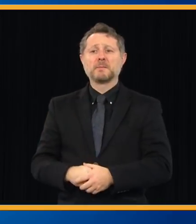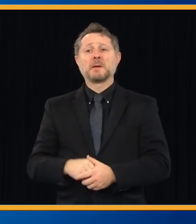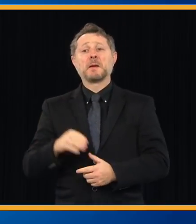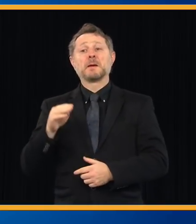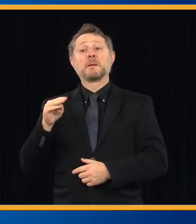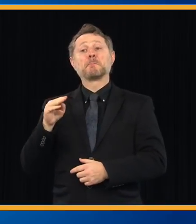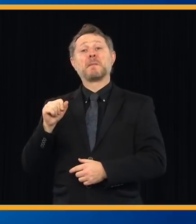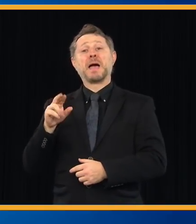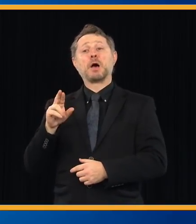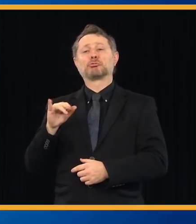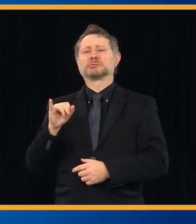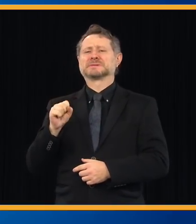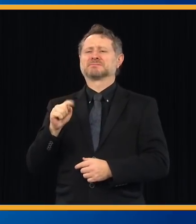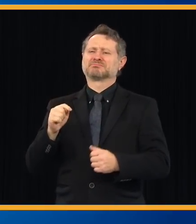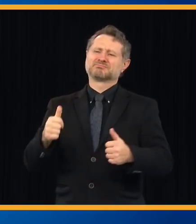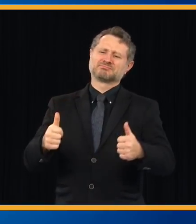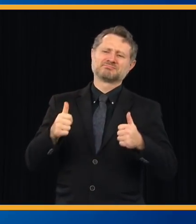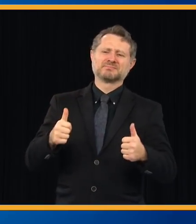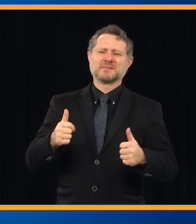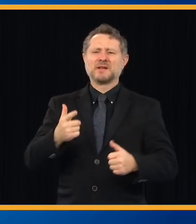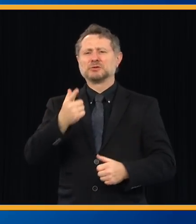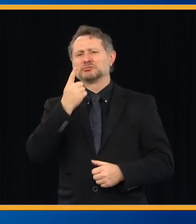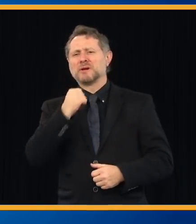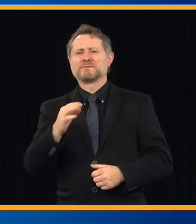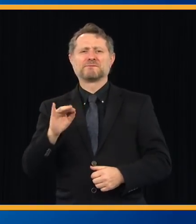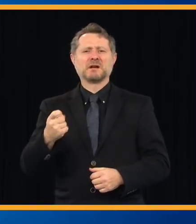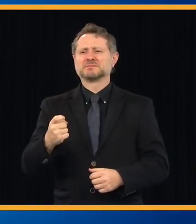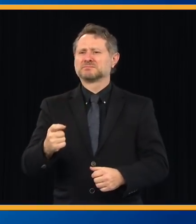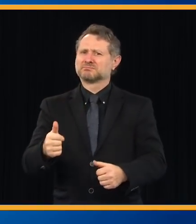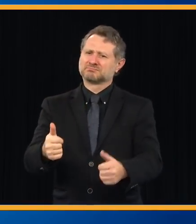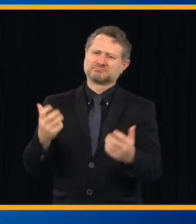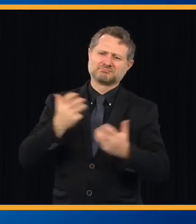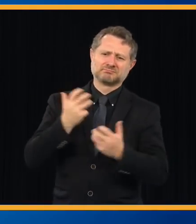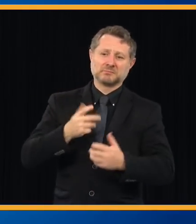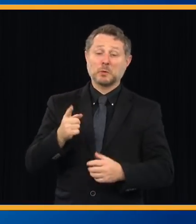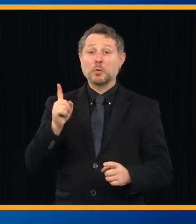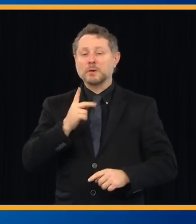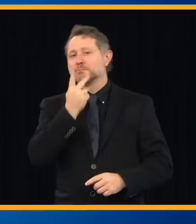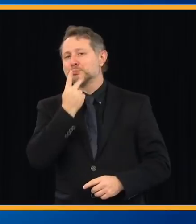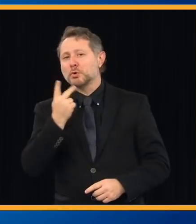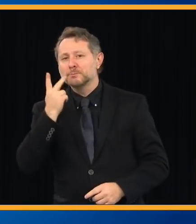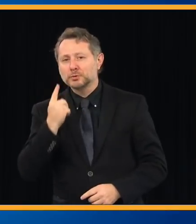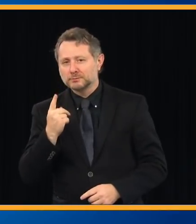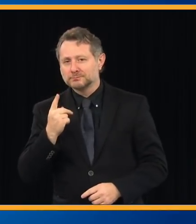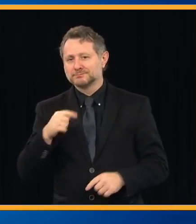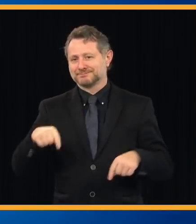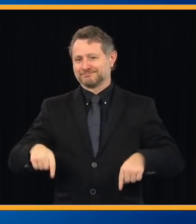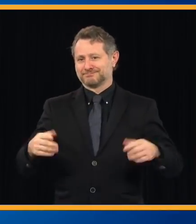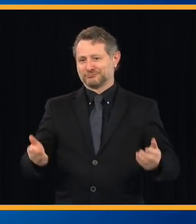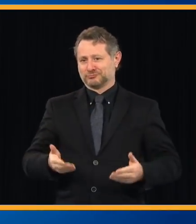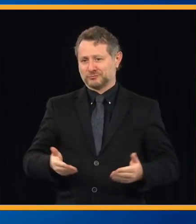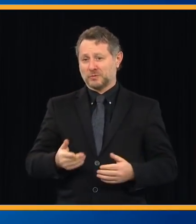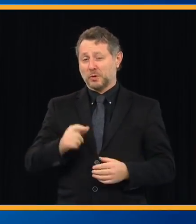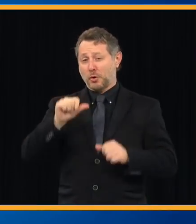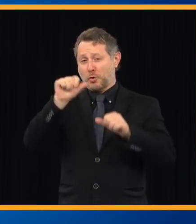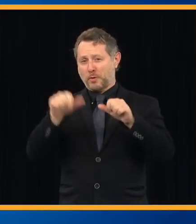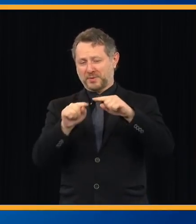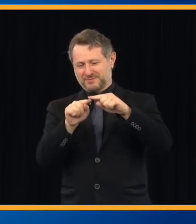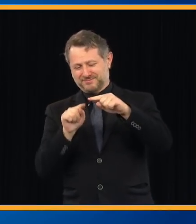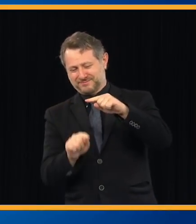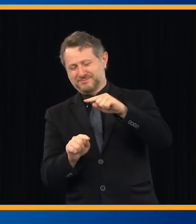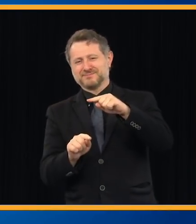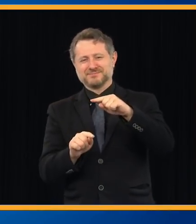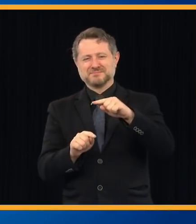Red Foxes. We're in Poughkeepsie, which is right down from Albany, New York, right down the Hudson